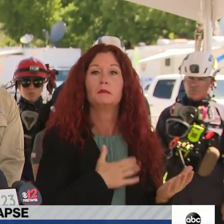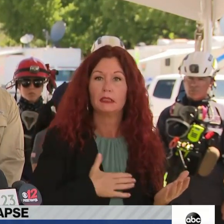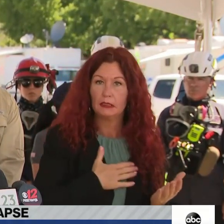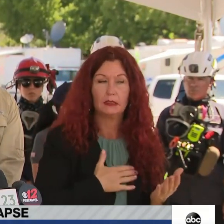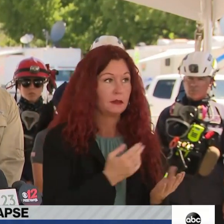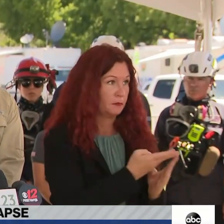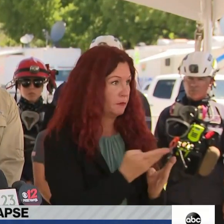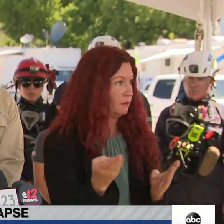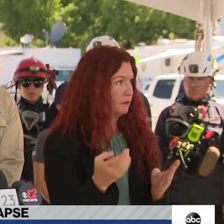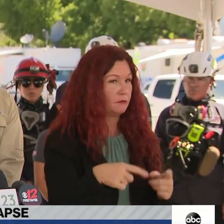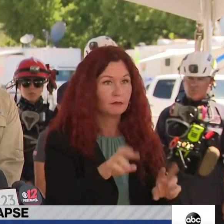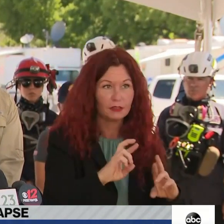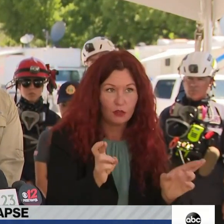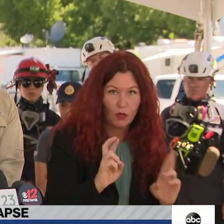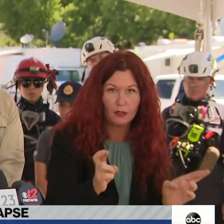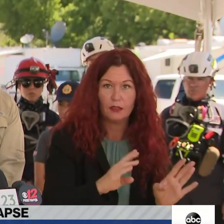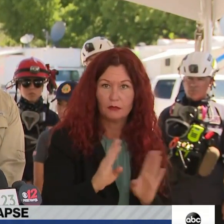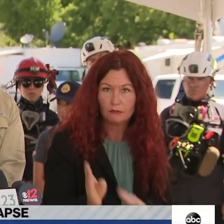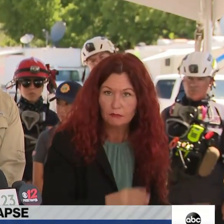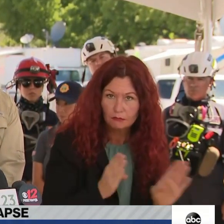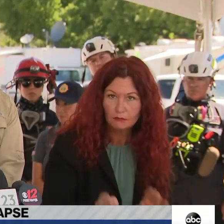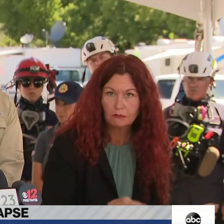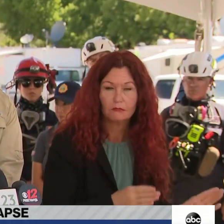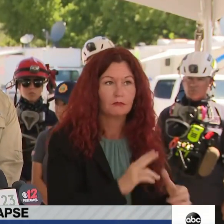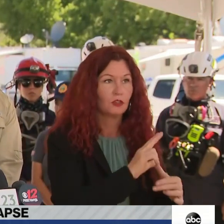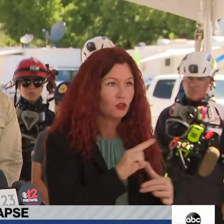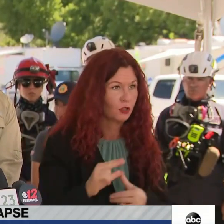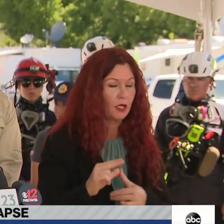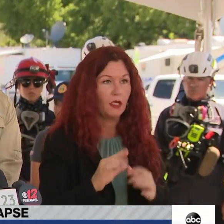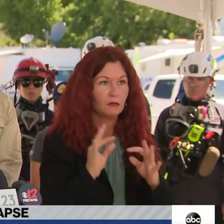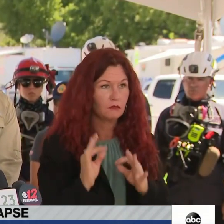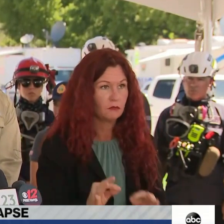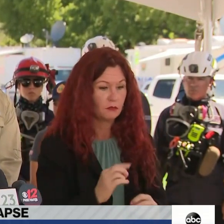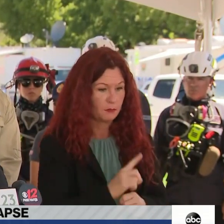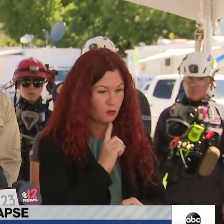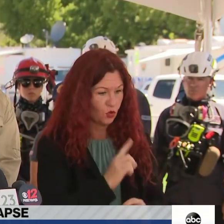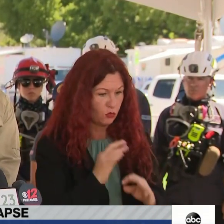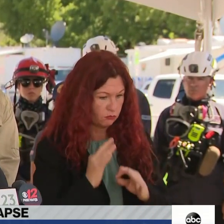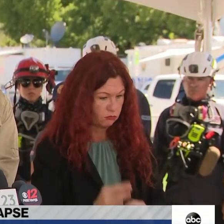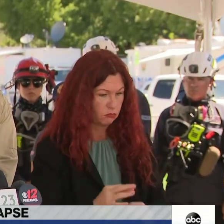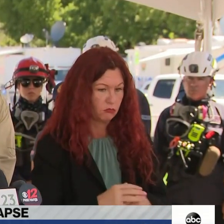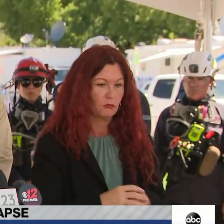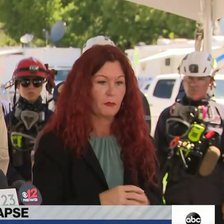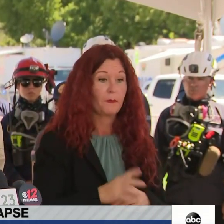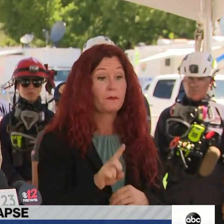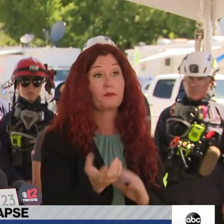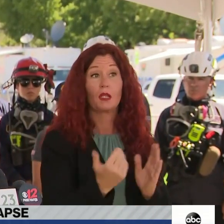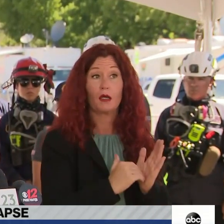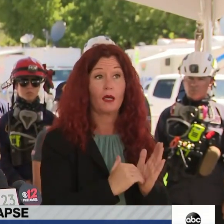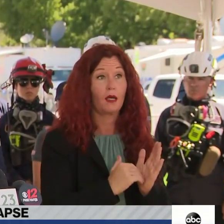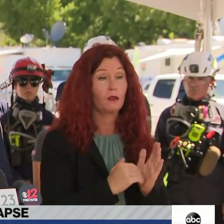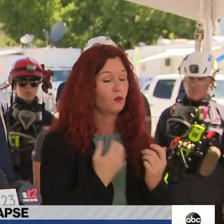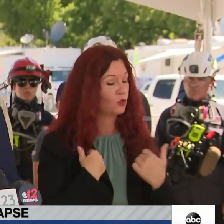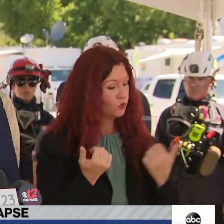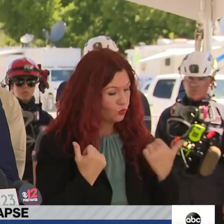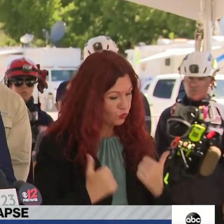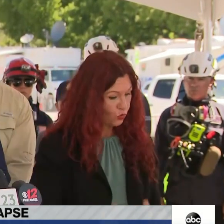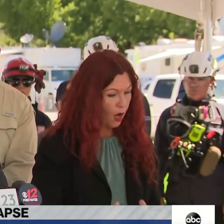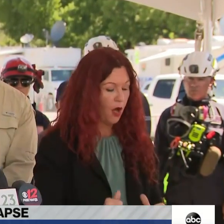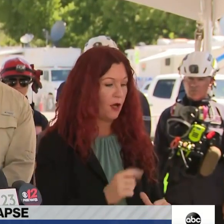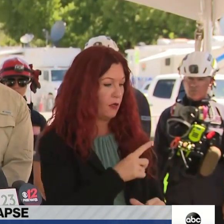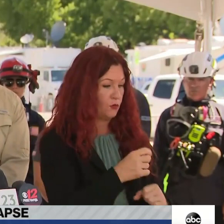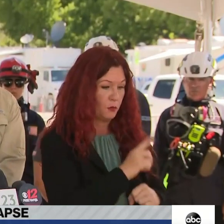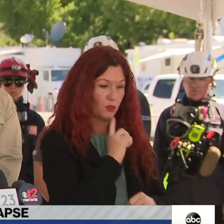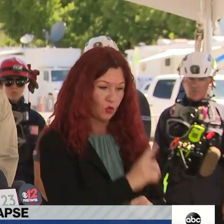to the course of action that most minimally disrupts the rescue efforts. When will that come down? Judy